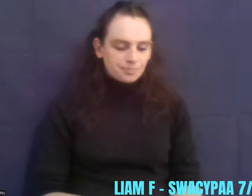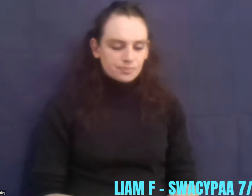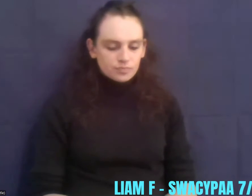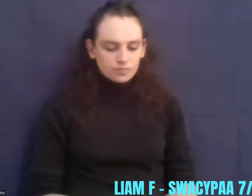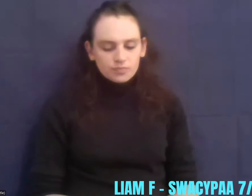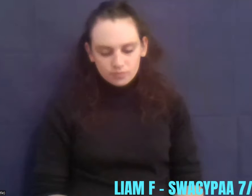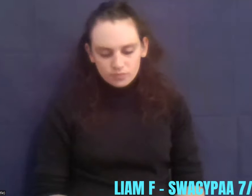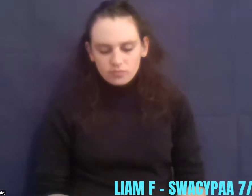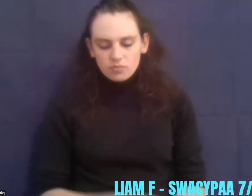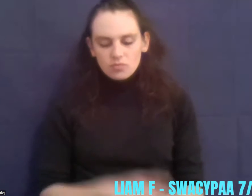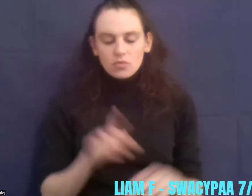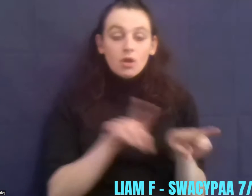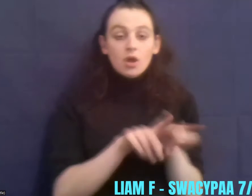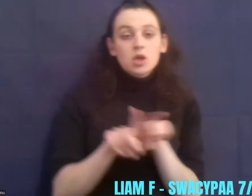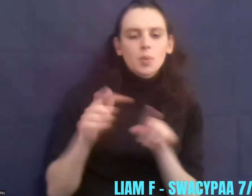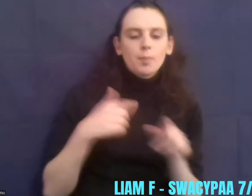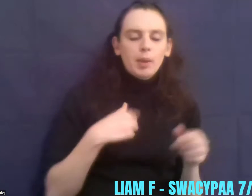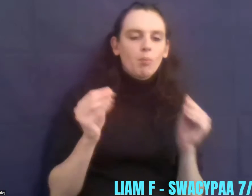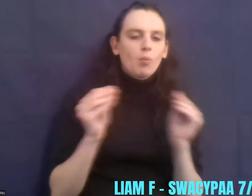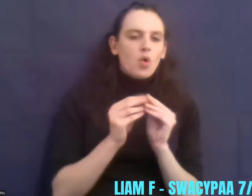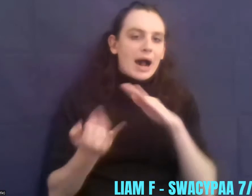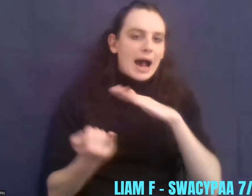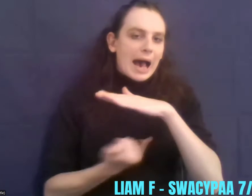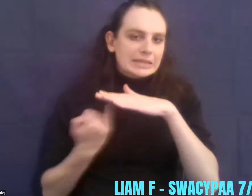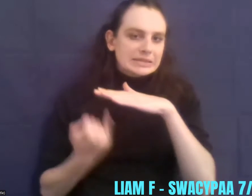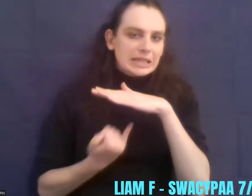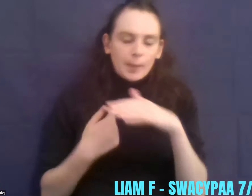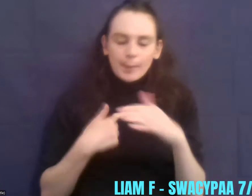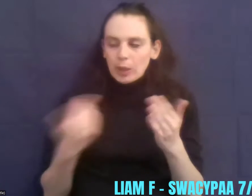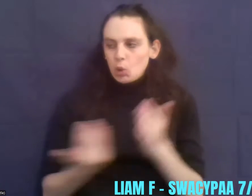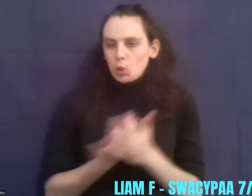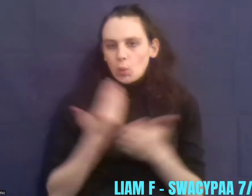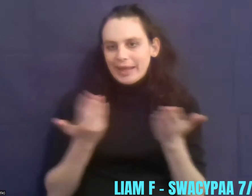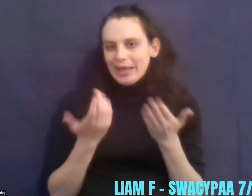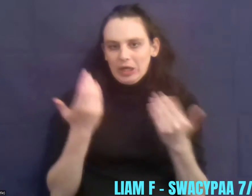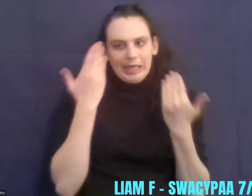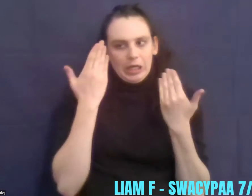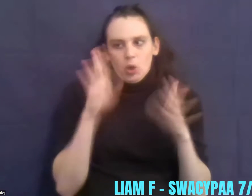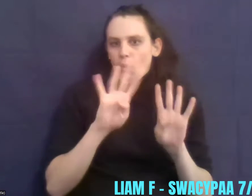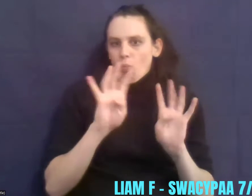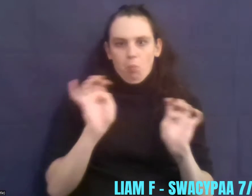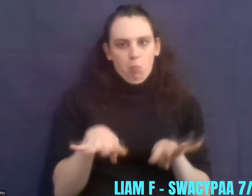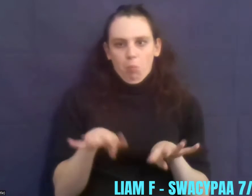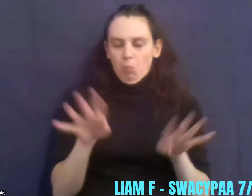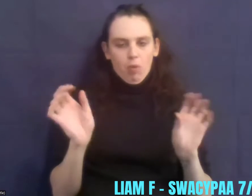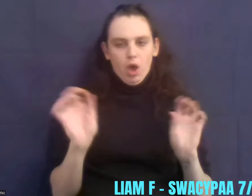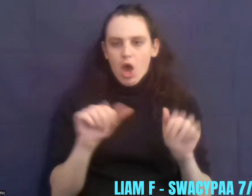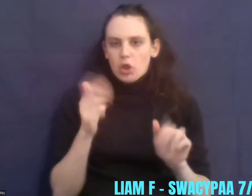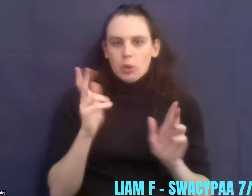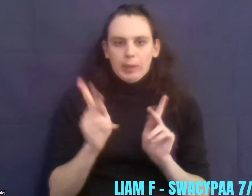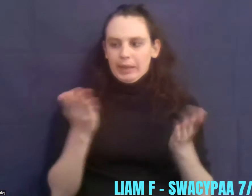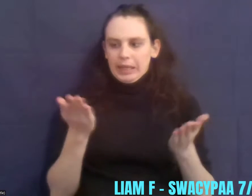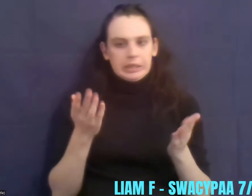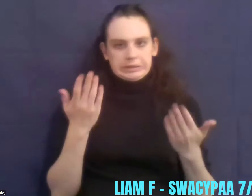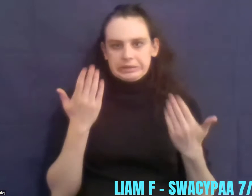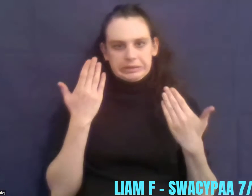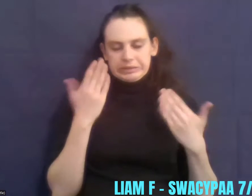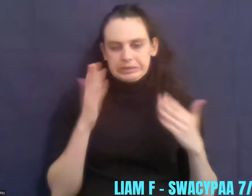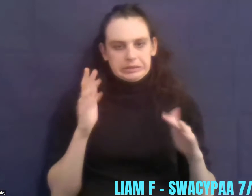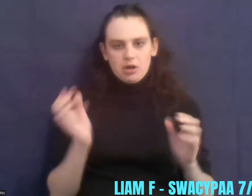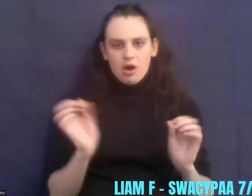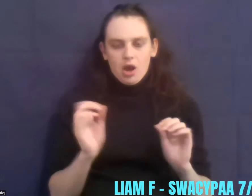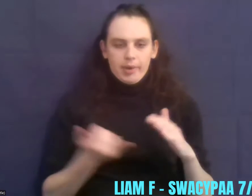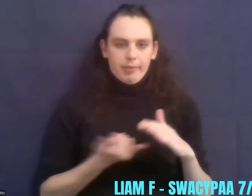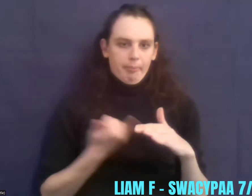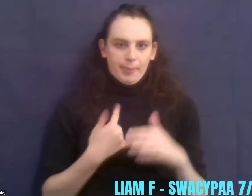more isolation because I was new to this area. I didn't know anybody, and um, I was getting free alcohol all the